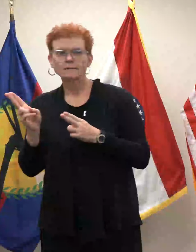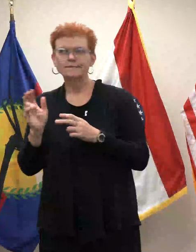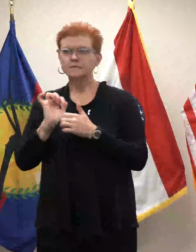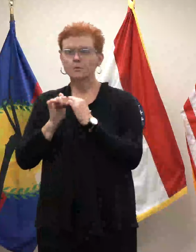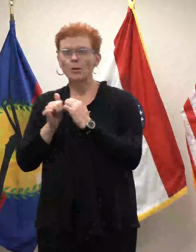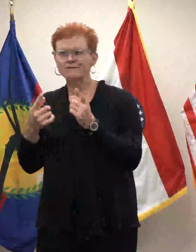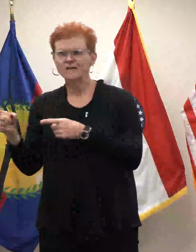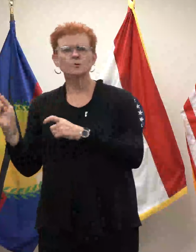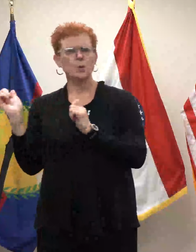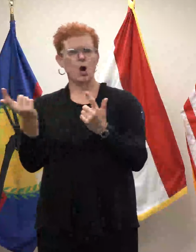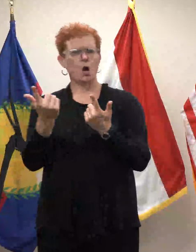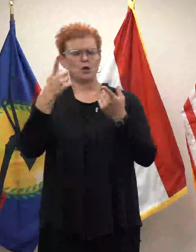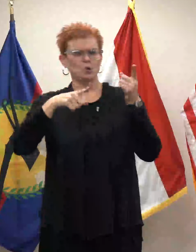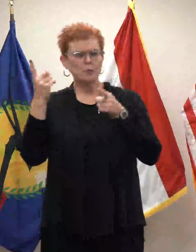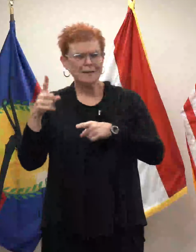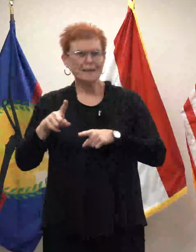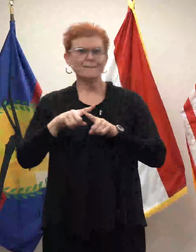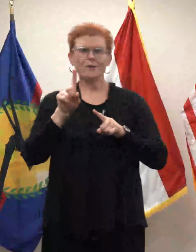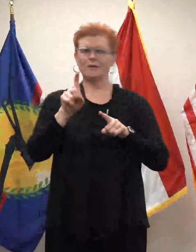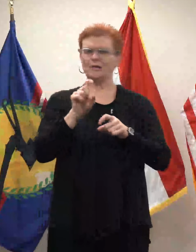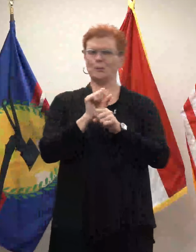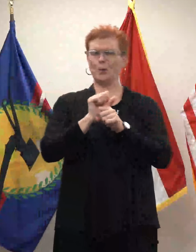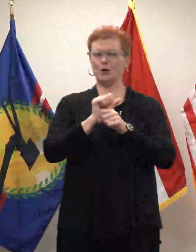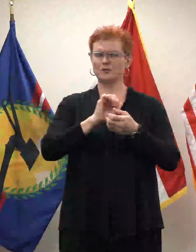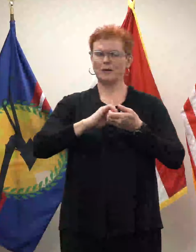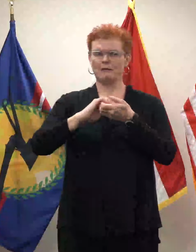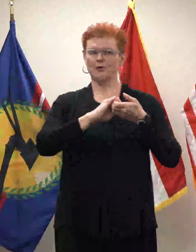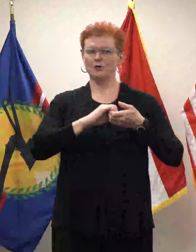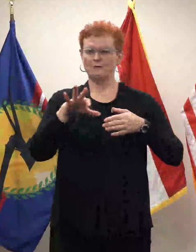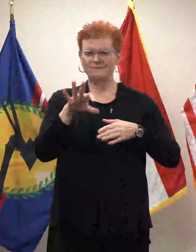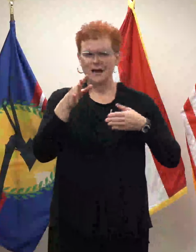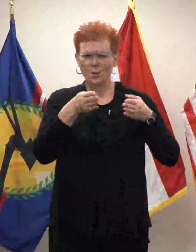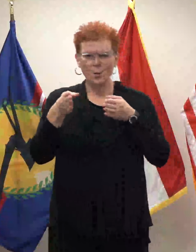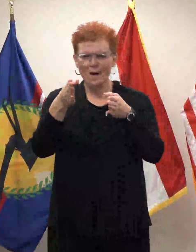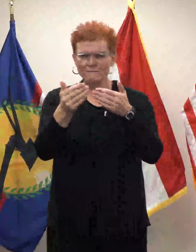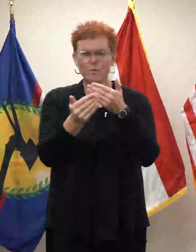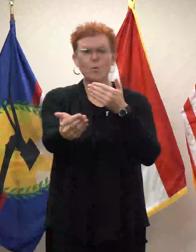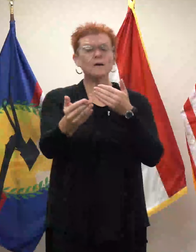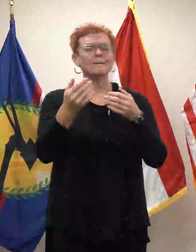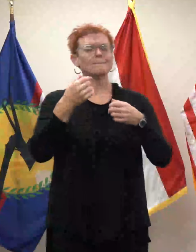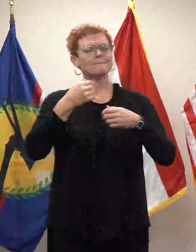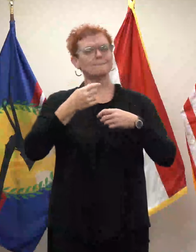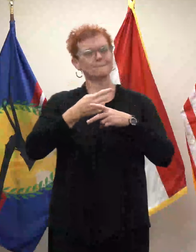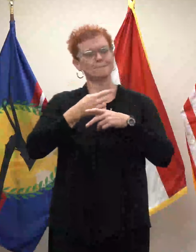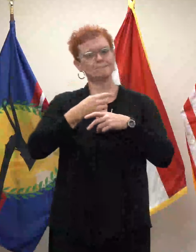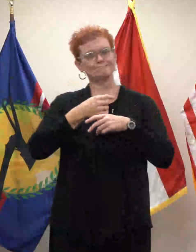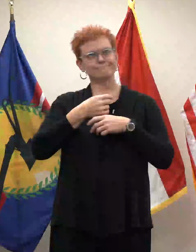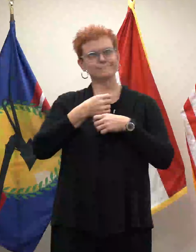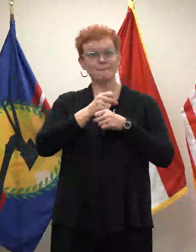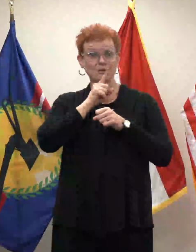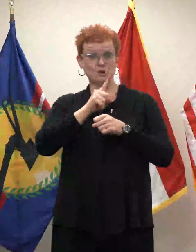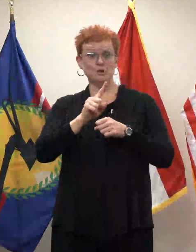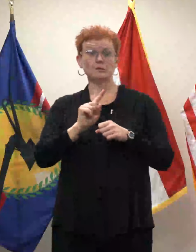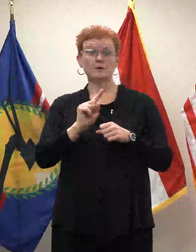that. What we need to work together to find a path forward to is, we need to figure out a way to make sure that people who have